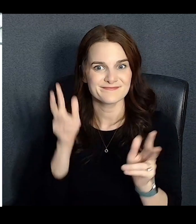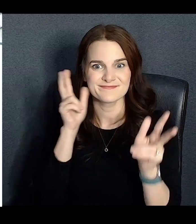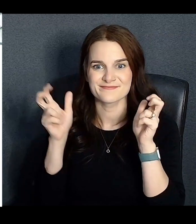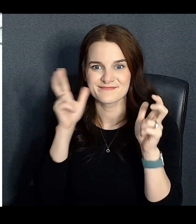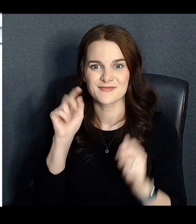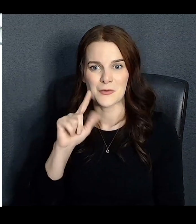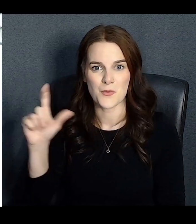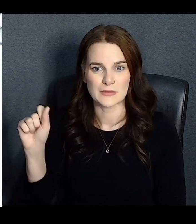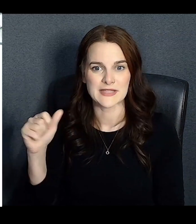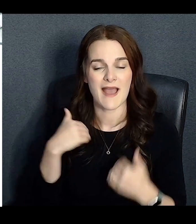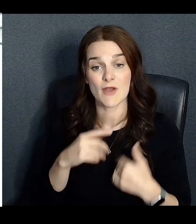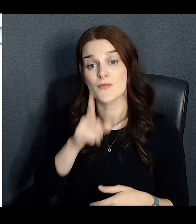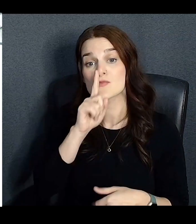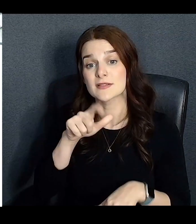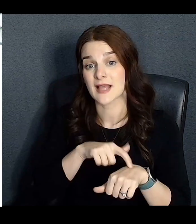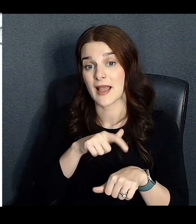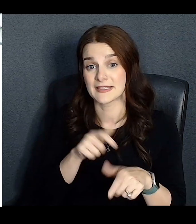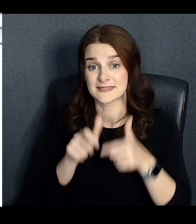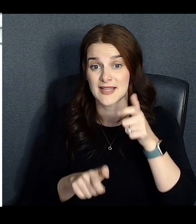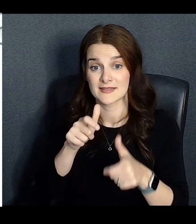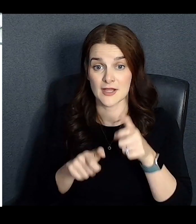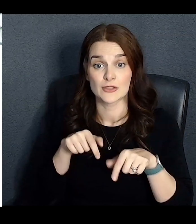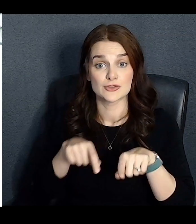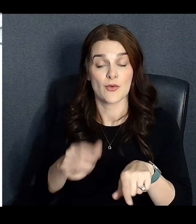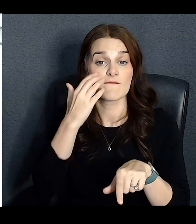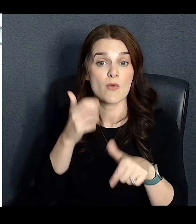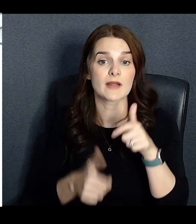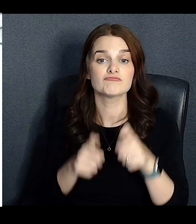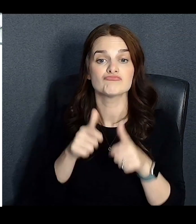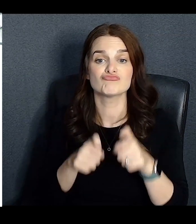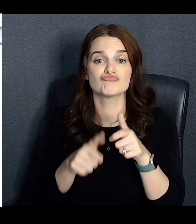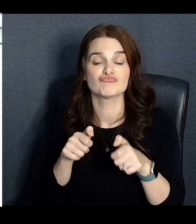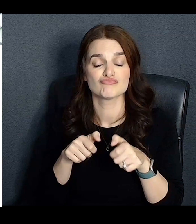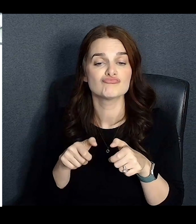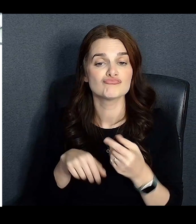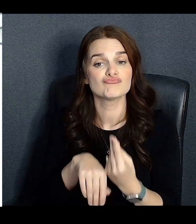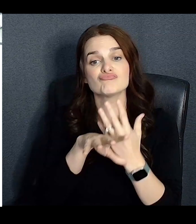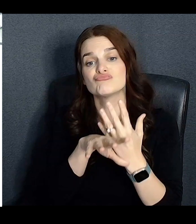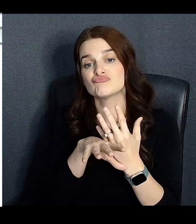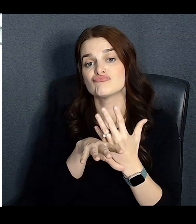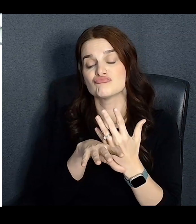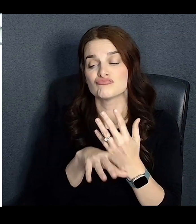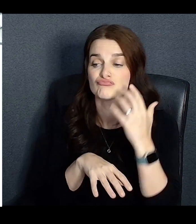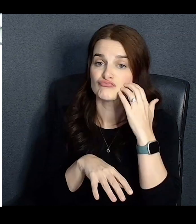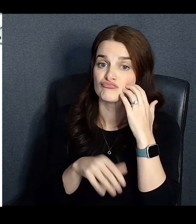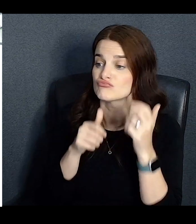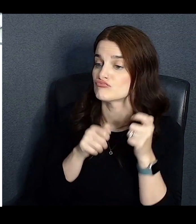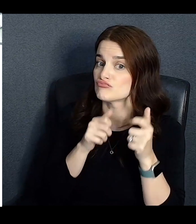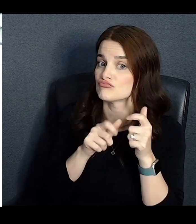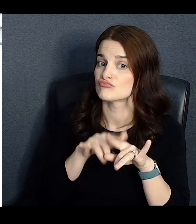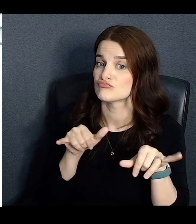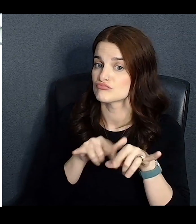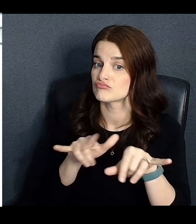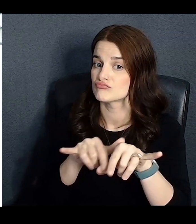And a few more hearing tools. So we have things like real-time text, where you can use text to communicate during a phone call. I can call